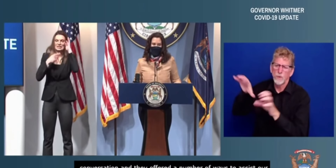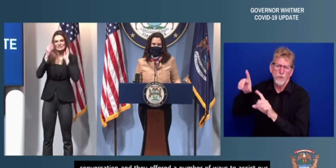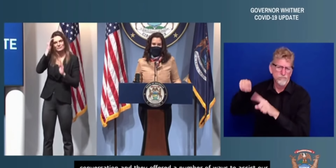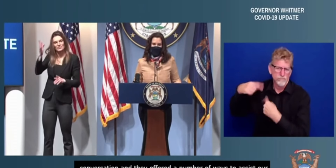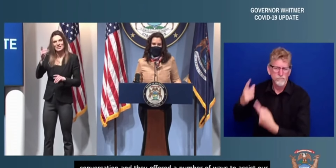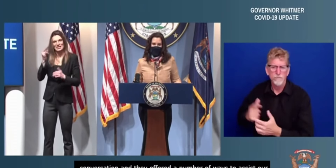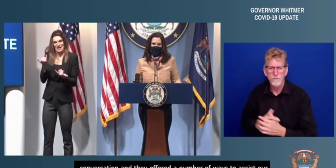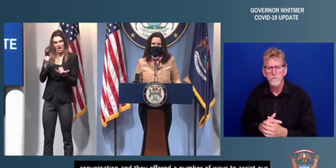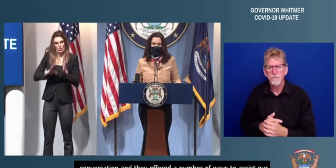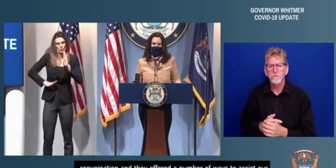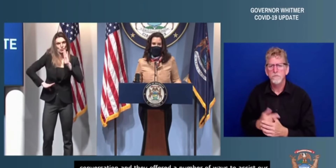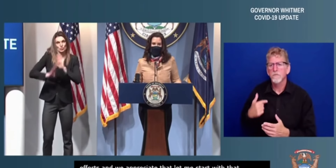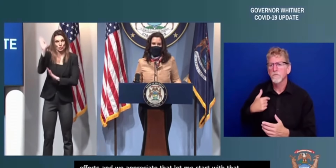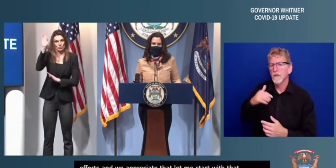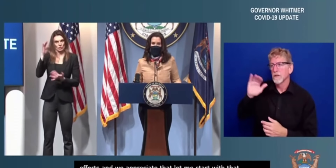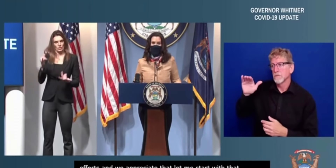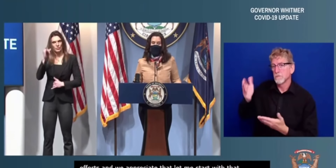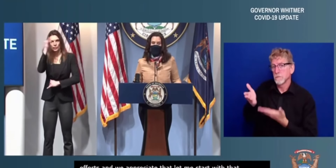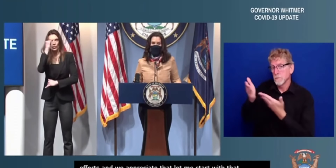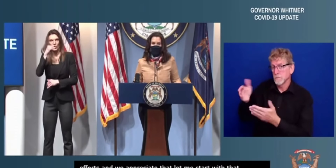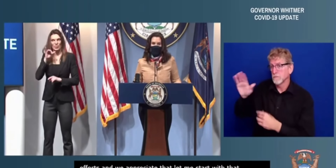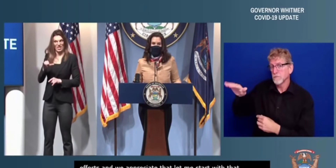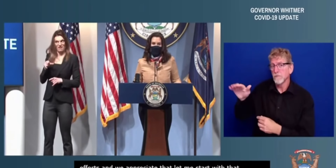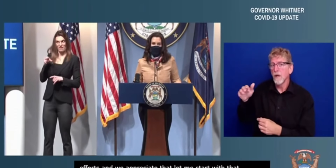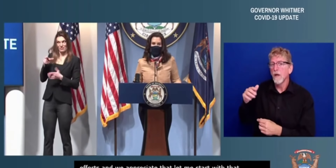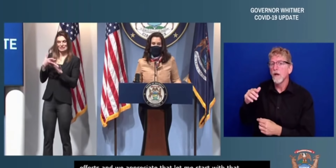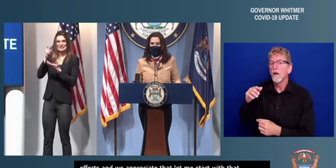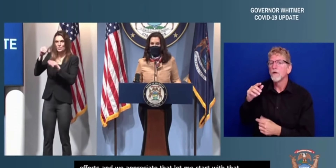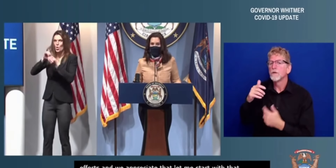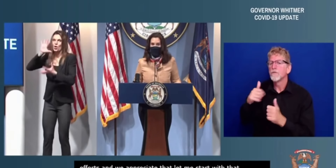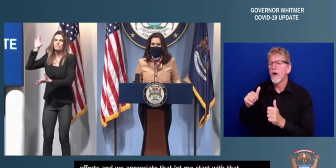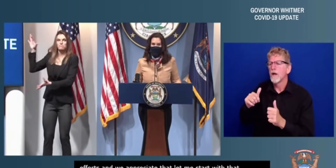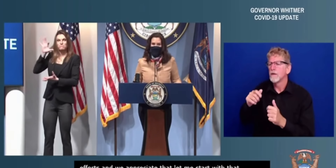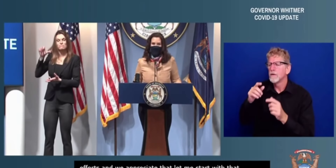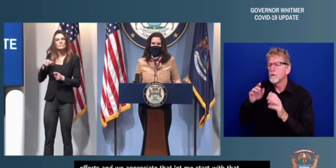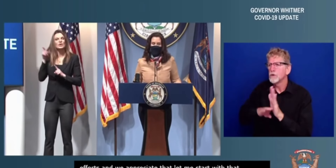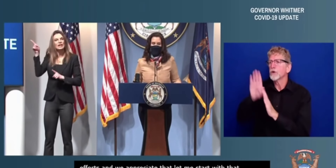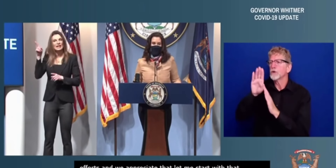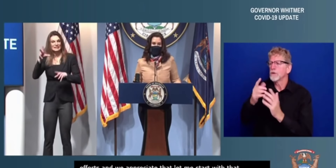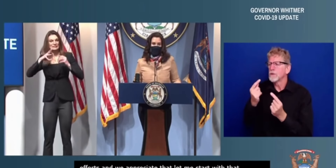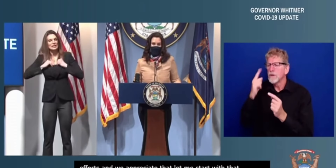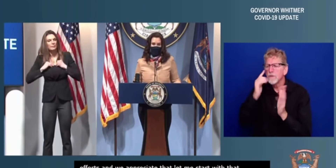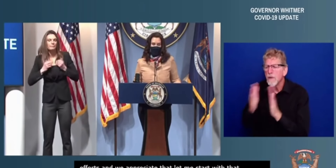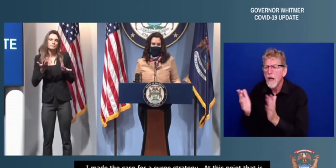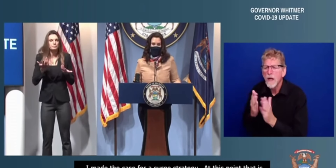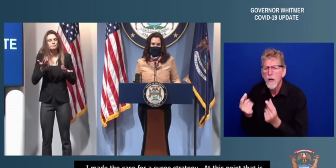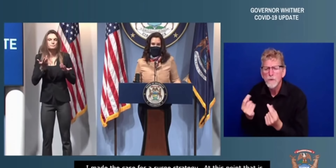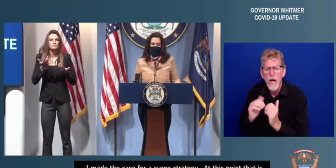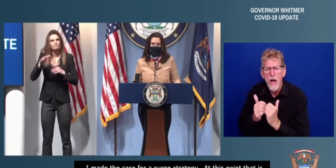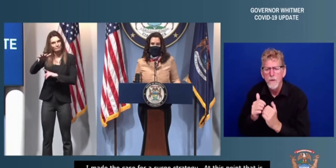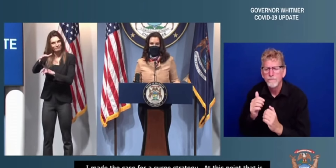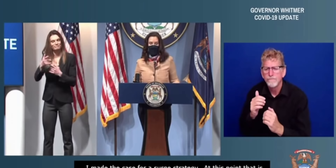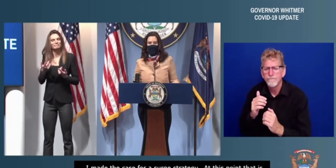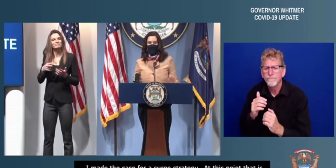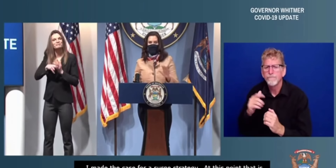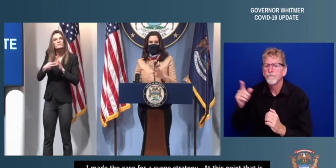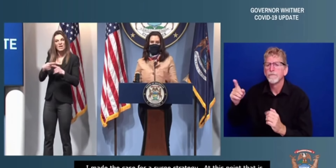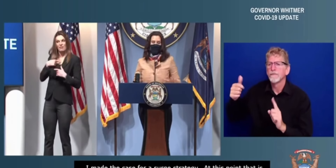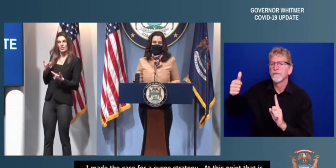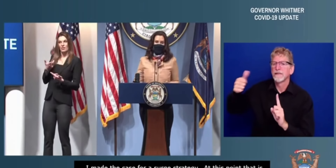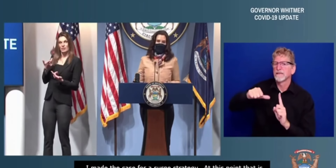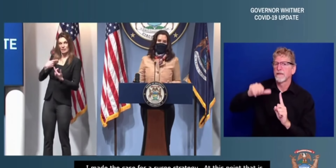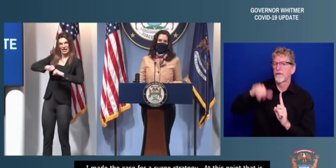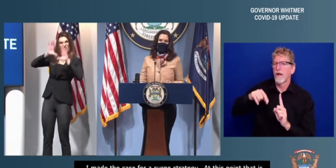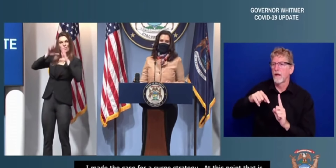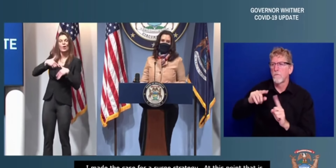strategy. At this point, that's not being deployed, but I am not giving up. I think it's really important that we continue to do so because, as I